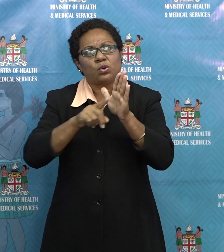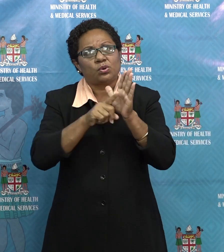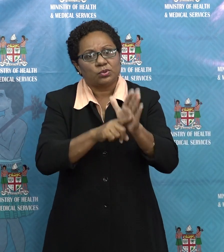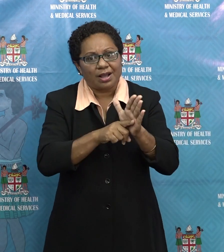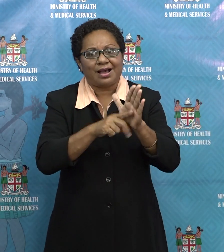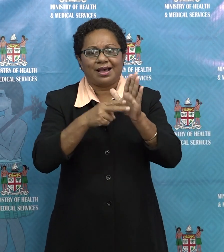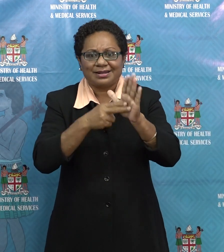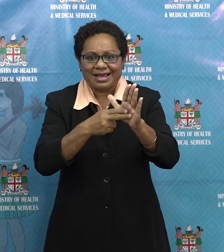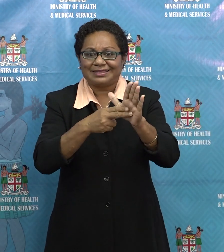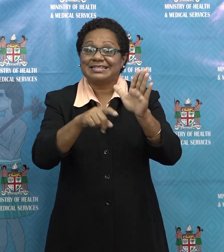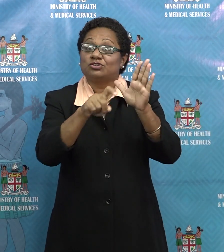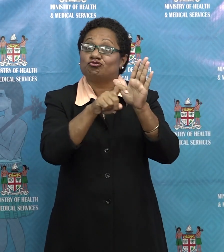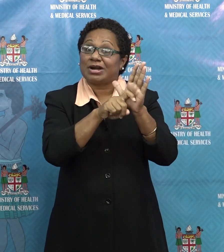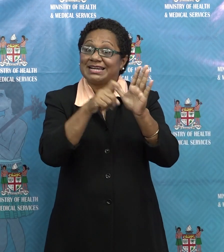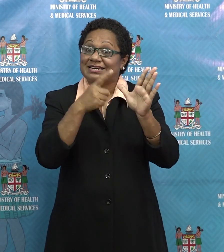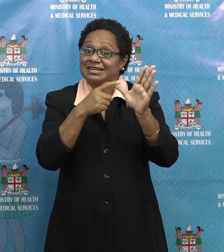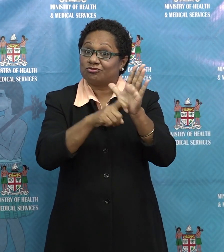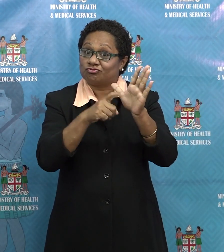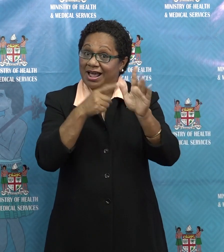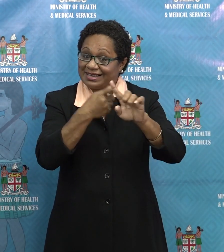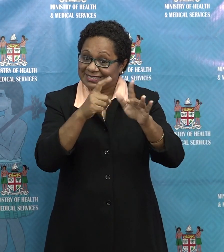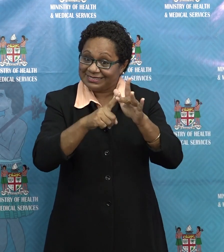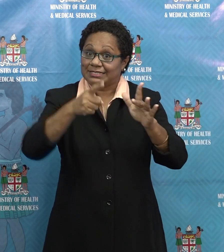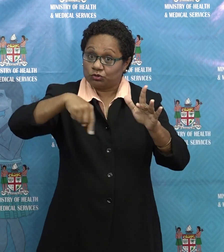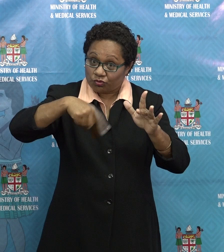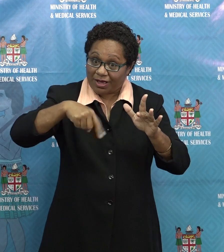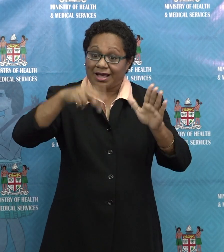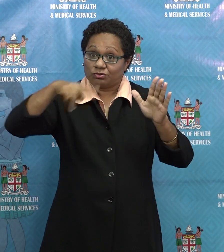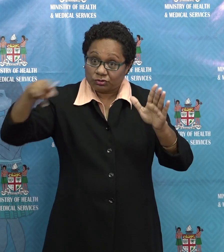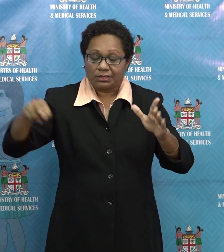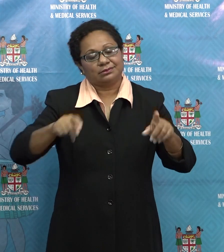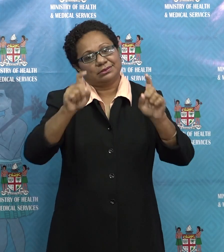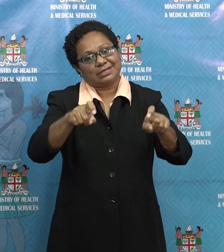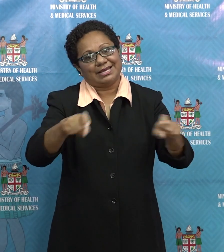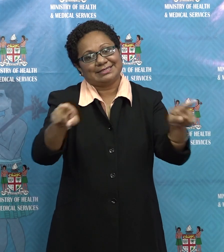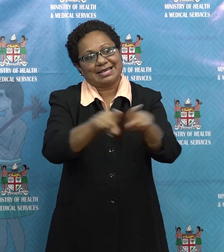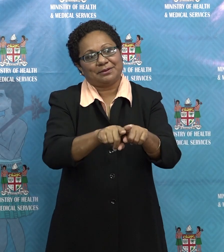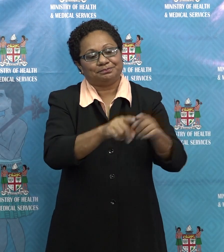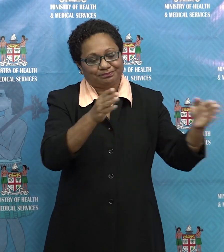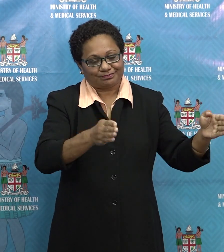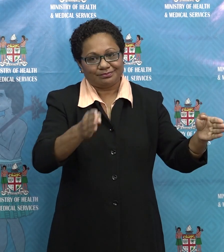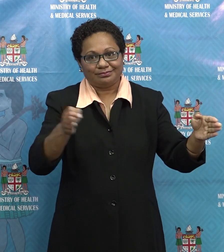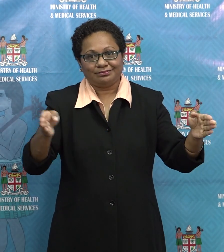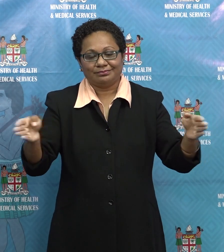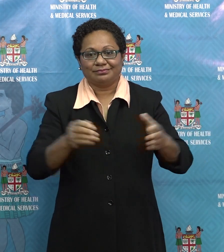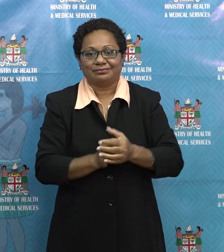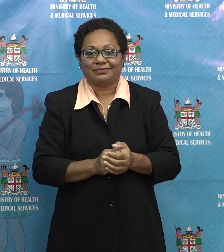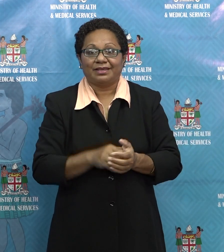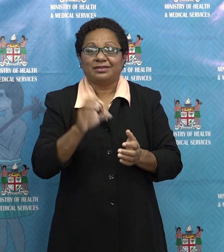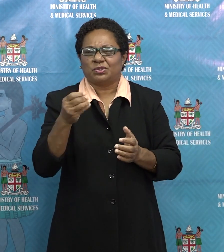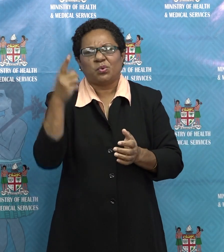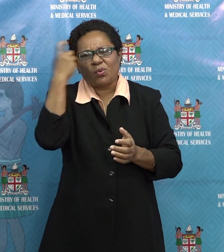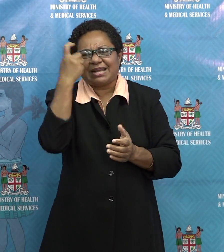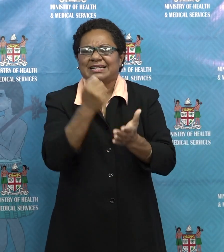Lami, Suva, and Nosori, are being maintained. The confirmation of cases of unknown origin in